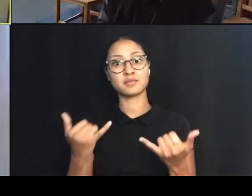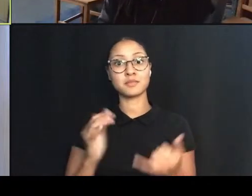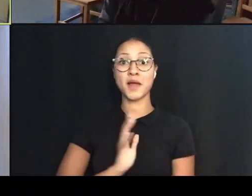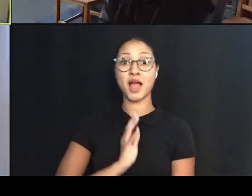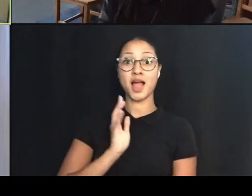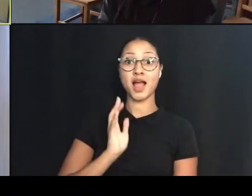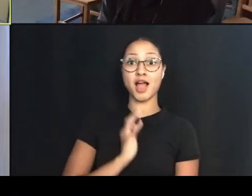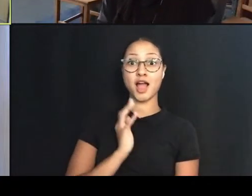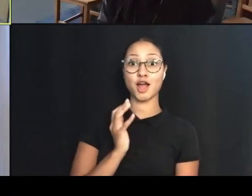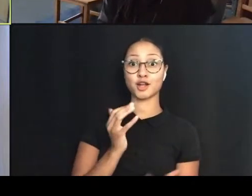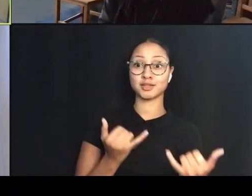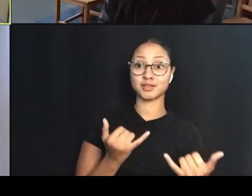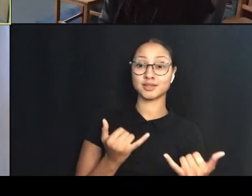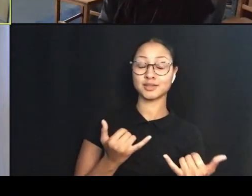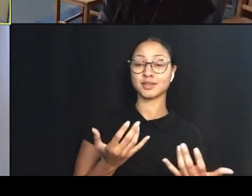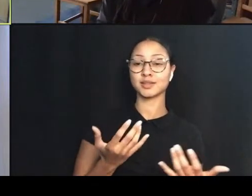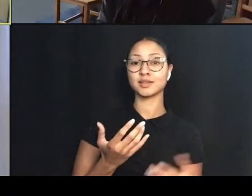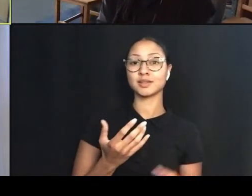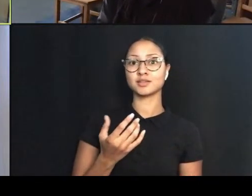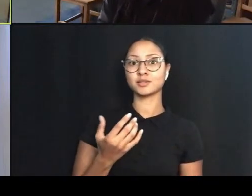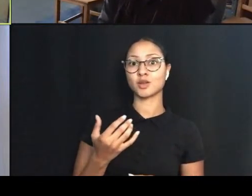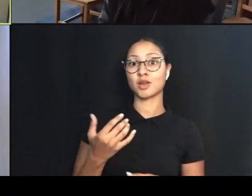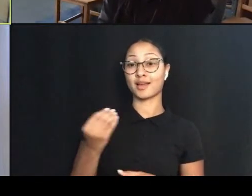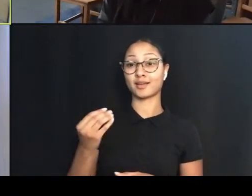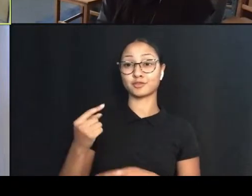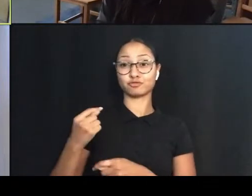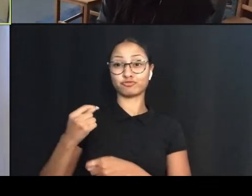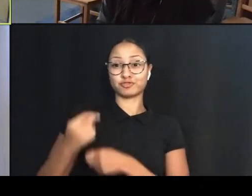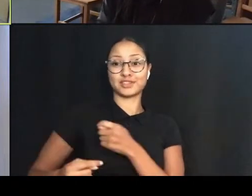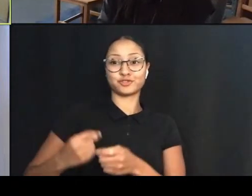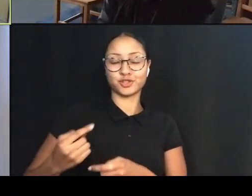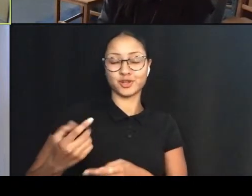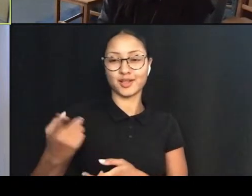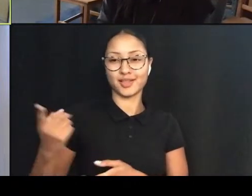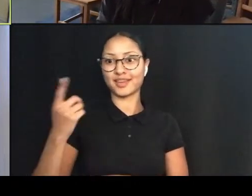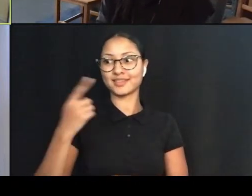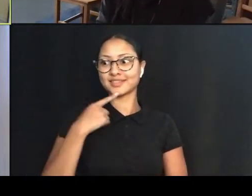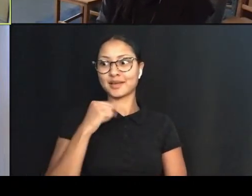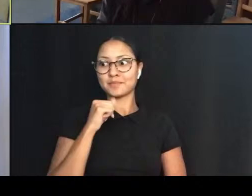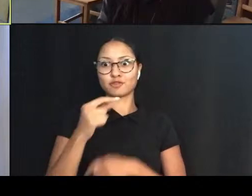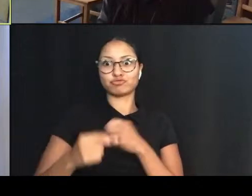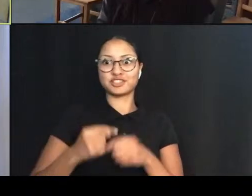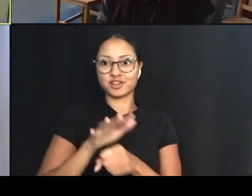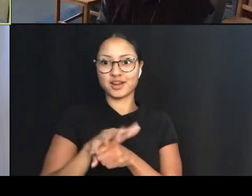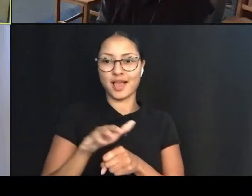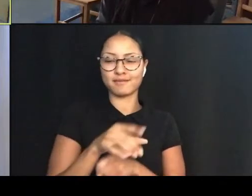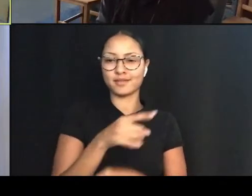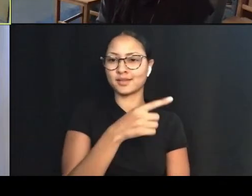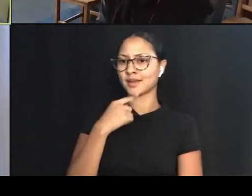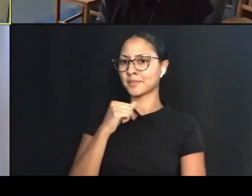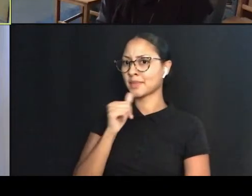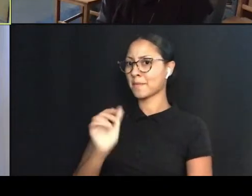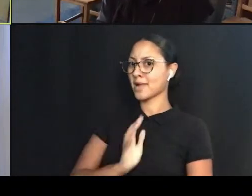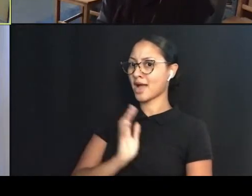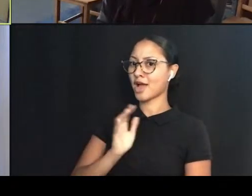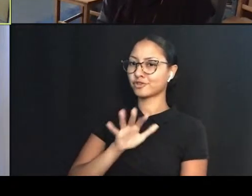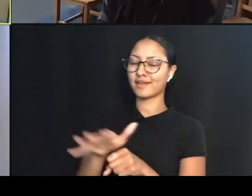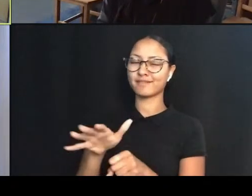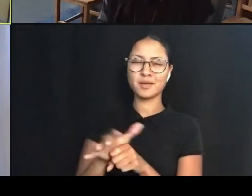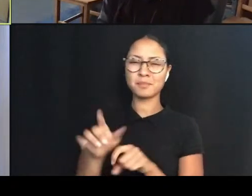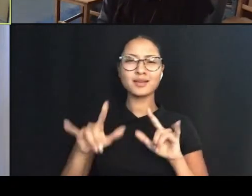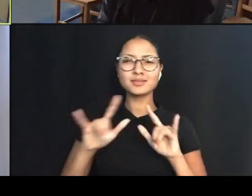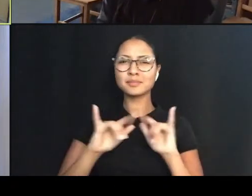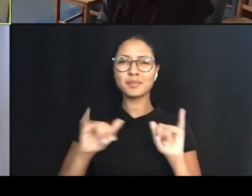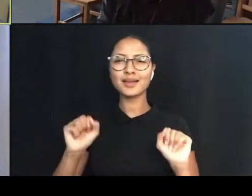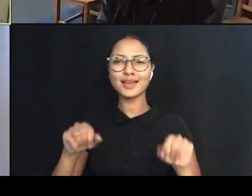So the traditionalists say that I'm not traditional enough, but I mean, I can go and do the traditional dance and it's fun. And I enjoy